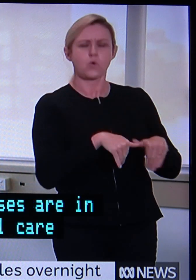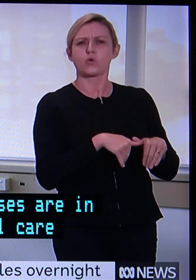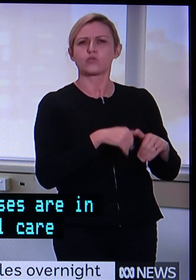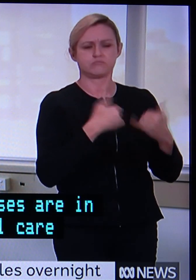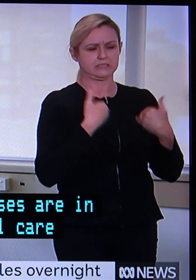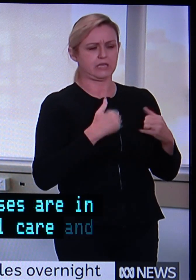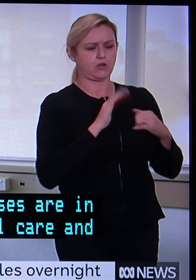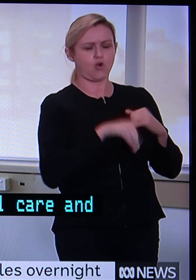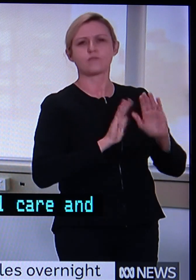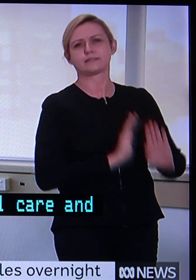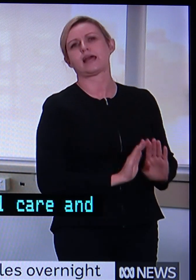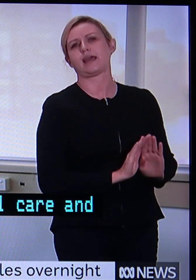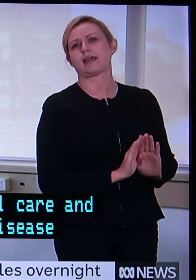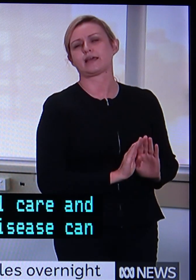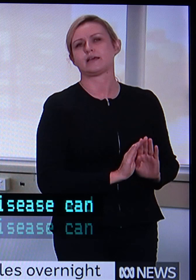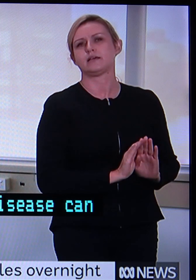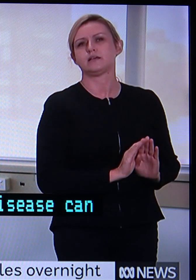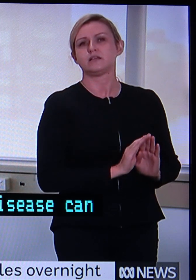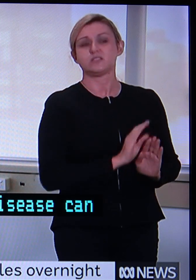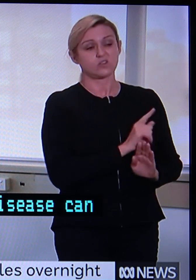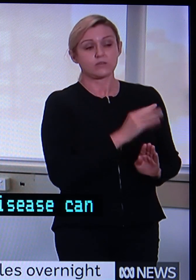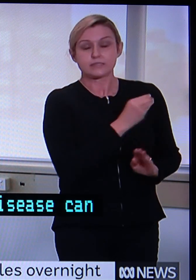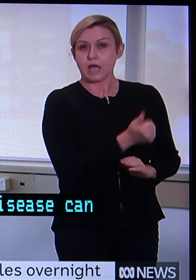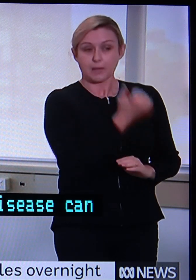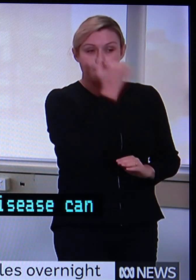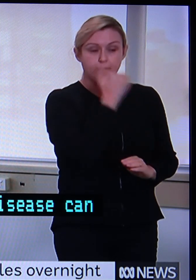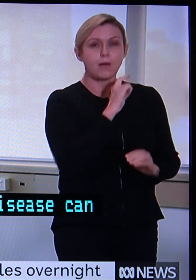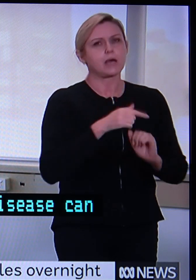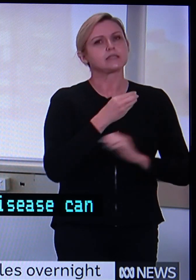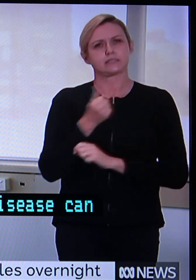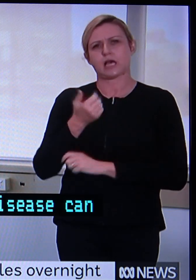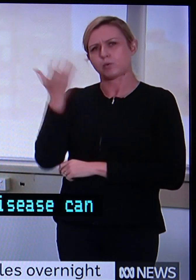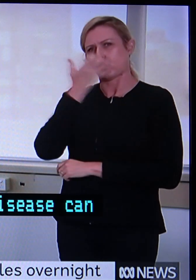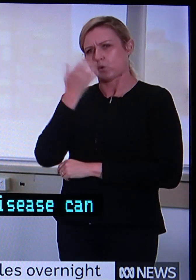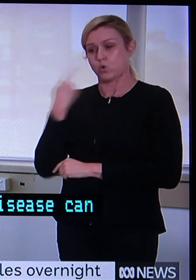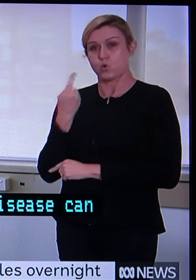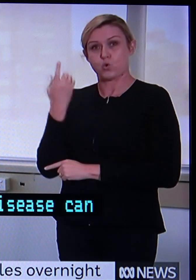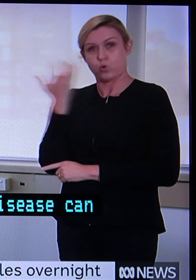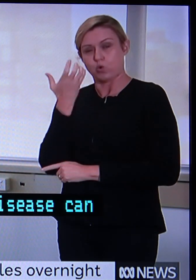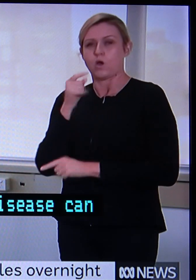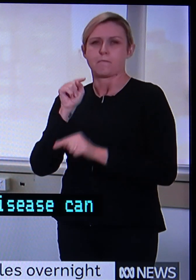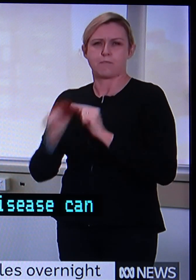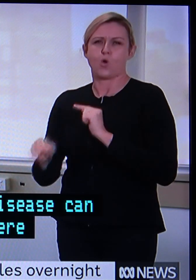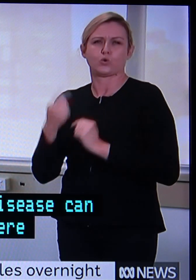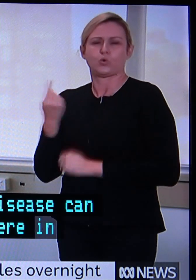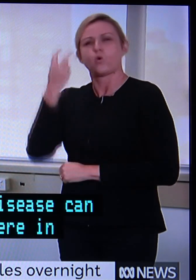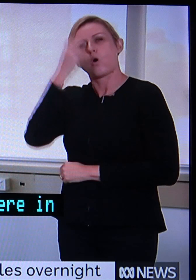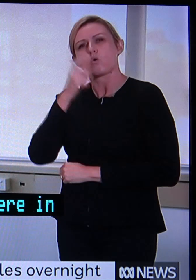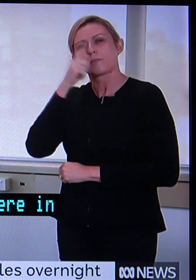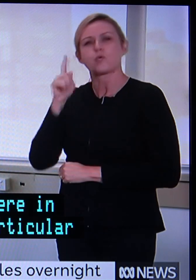many, but severe in particular groups, in particular the elderly and those with underlying health